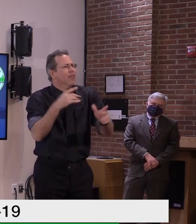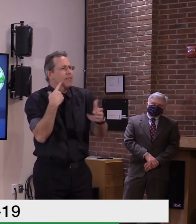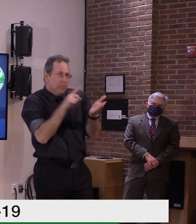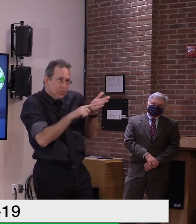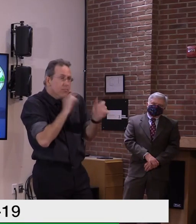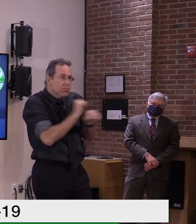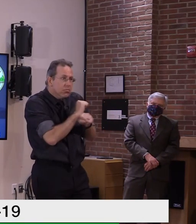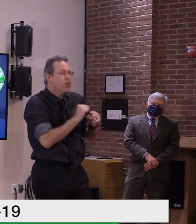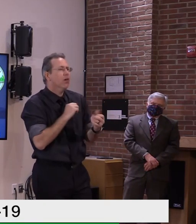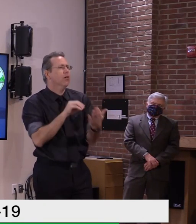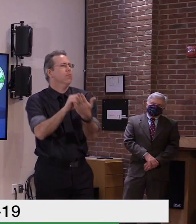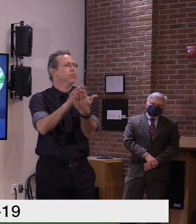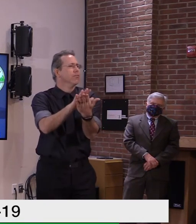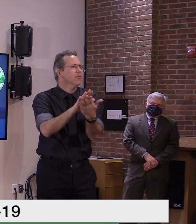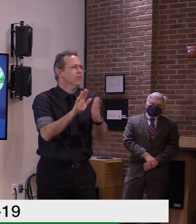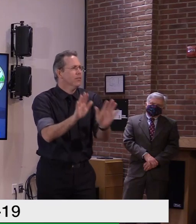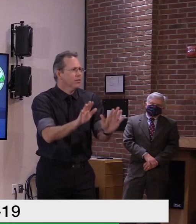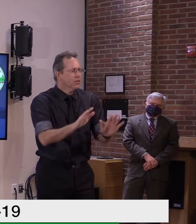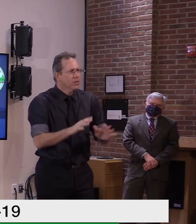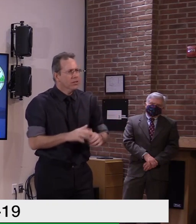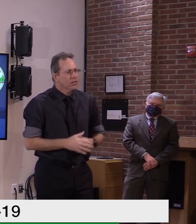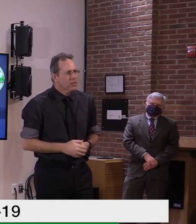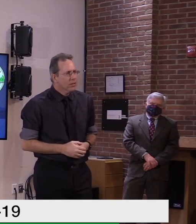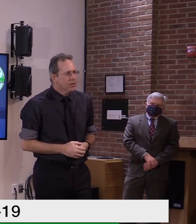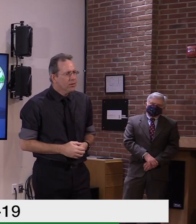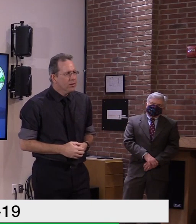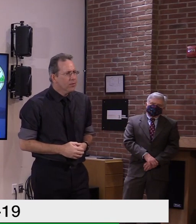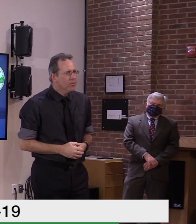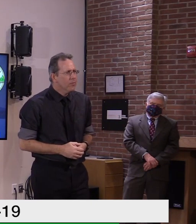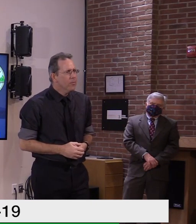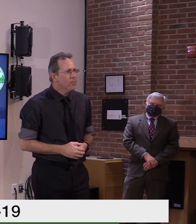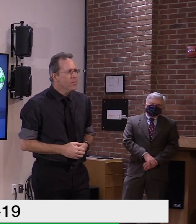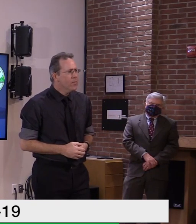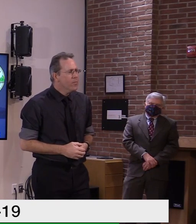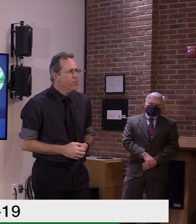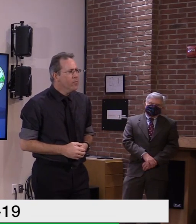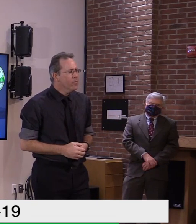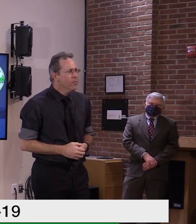have you. Okay, thank you very much. I have you in the queue for a second question.